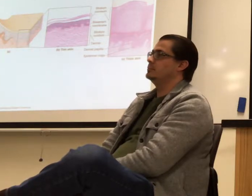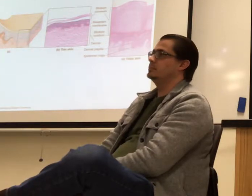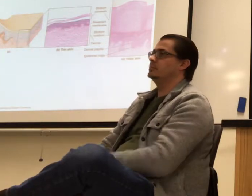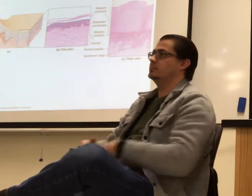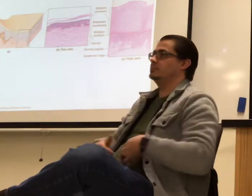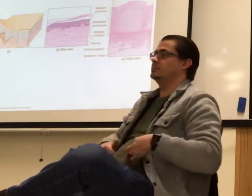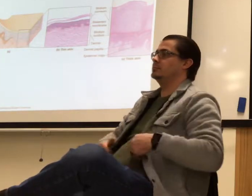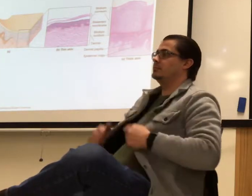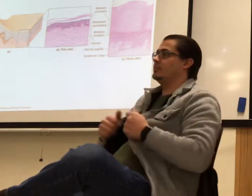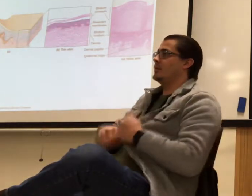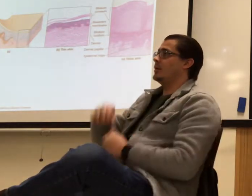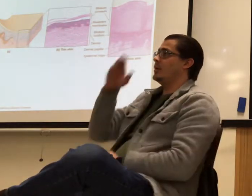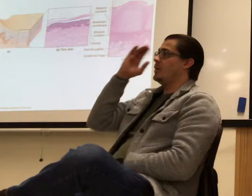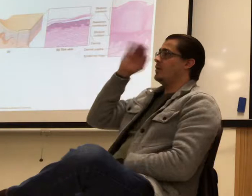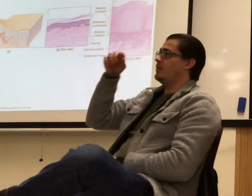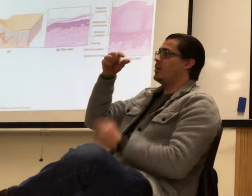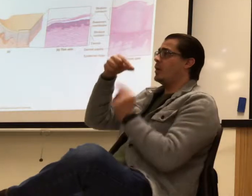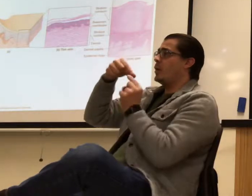Thin skin